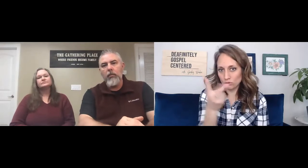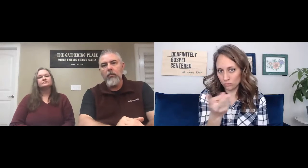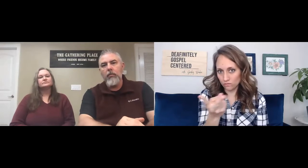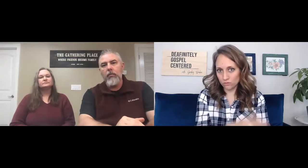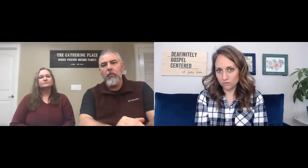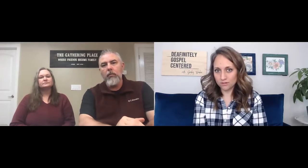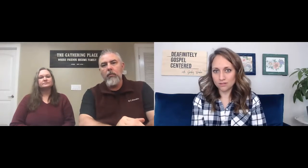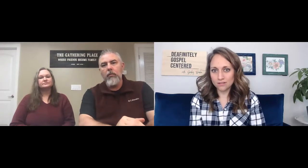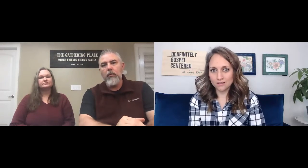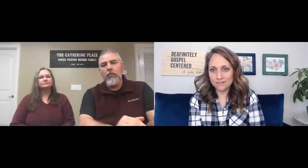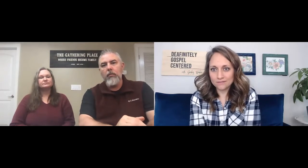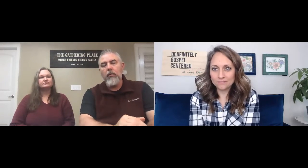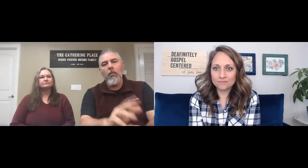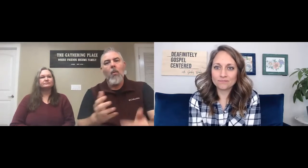What does that look like for the two of you?